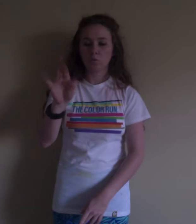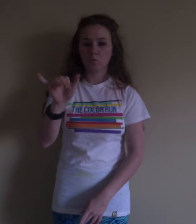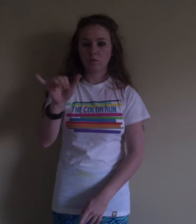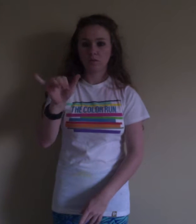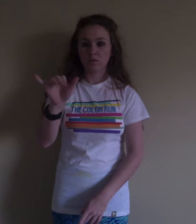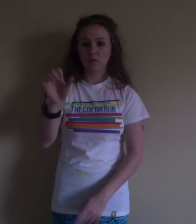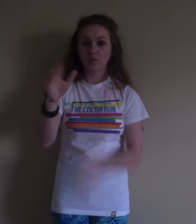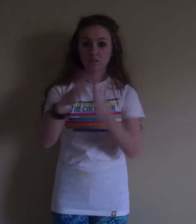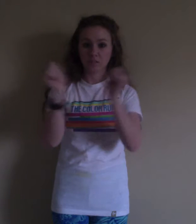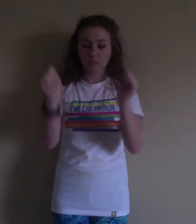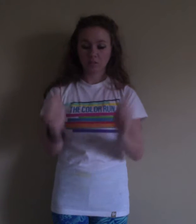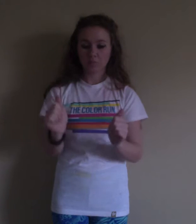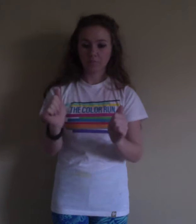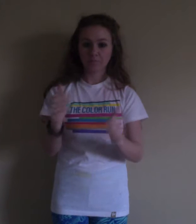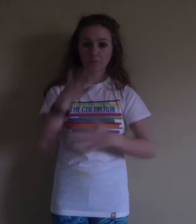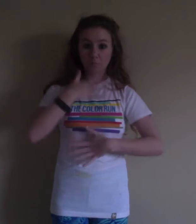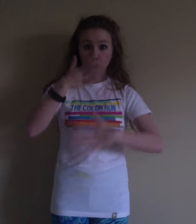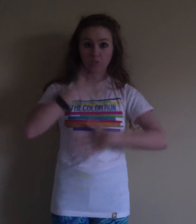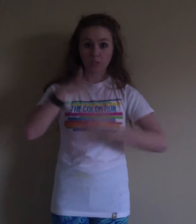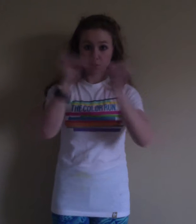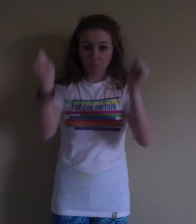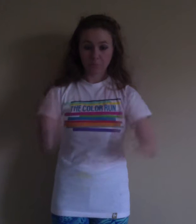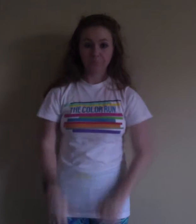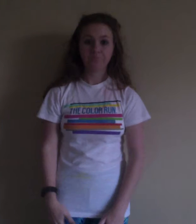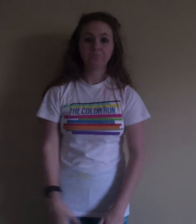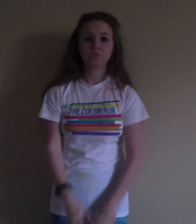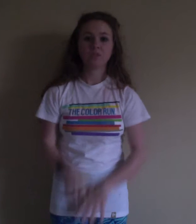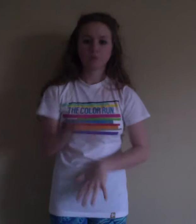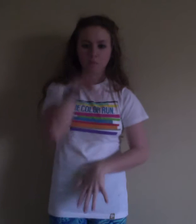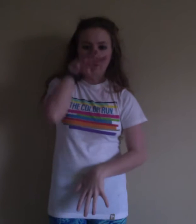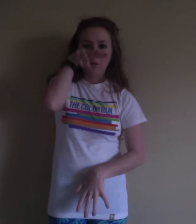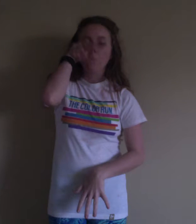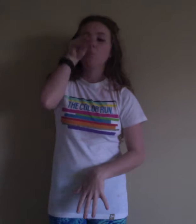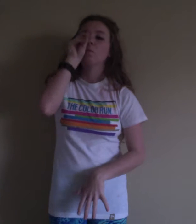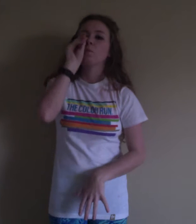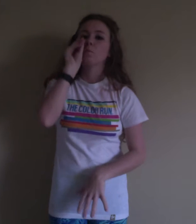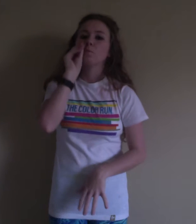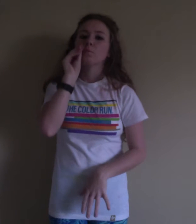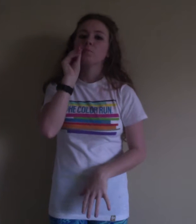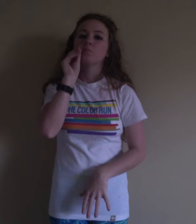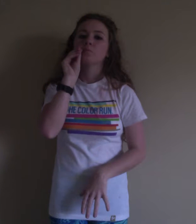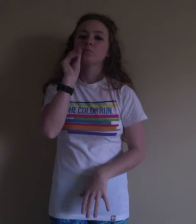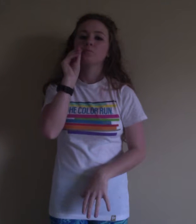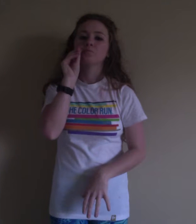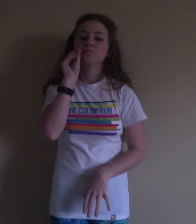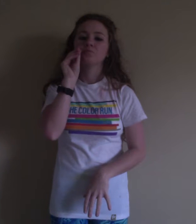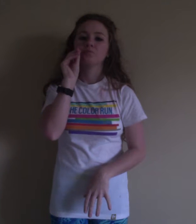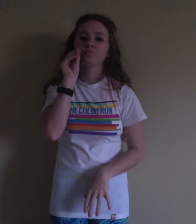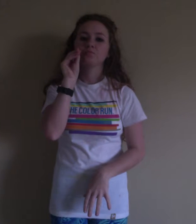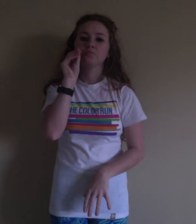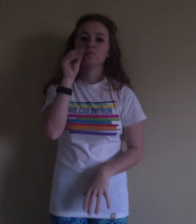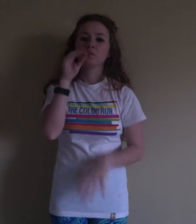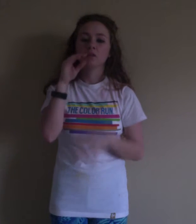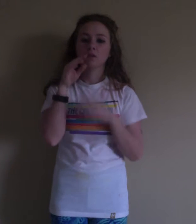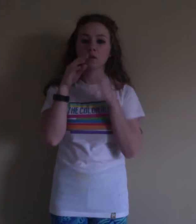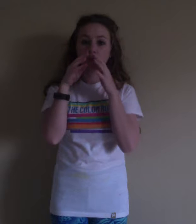system, the nostrils bring air into the nose, where it's filtered, warmed, and moistened. Tiny hairs called cilia